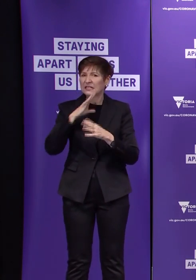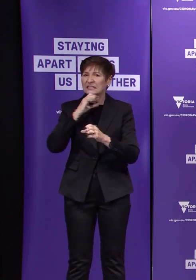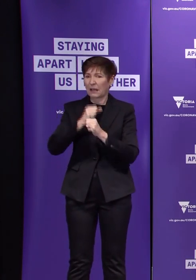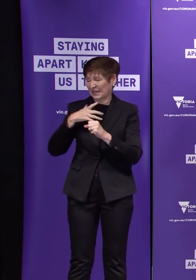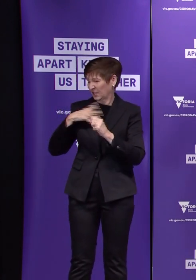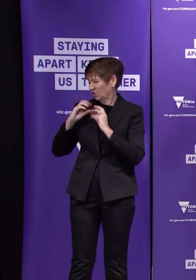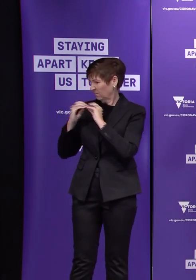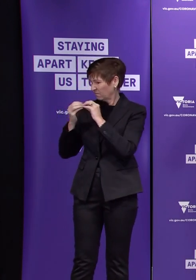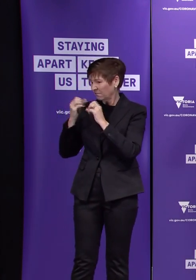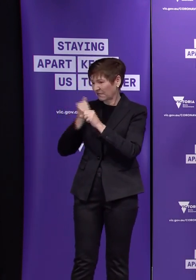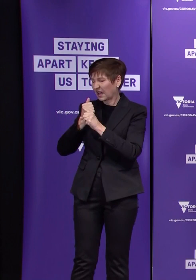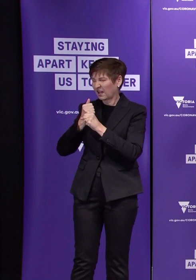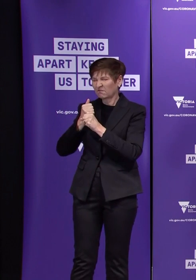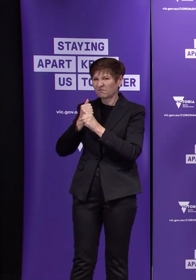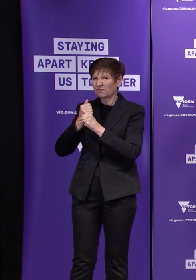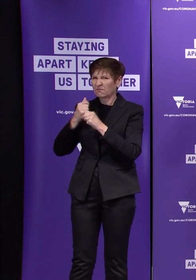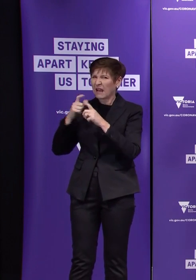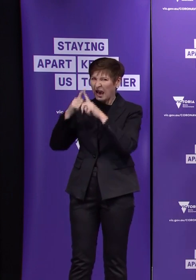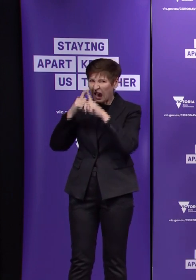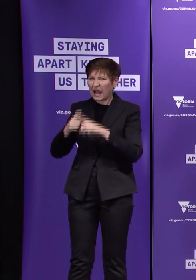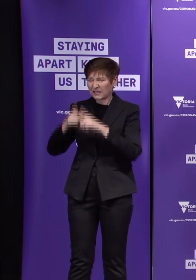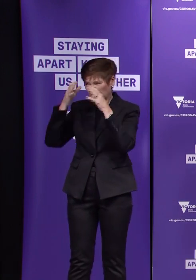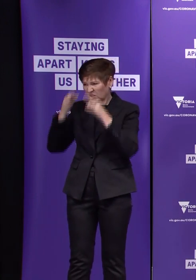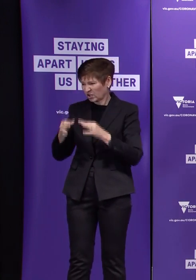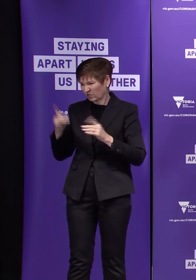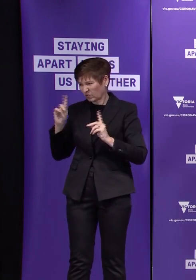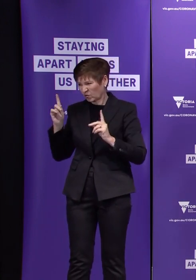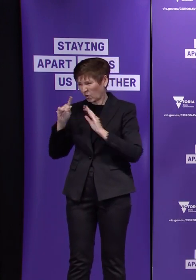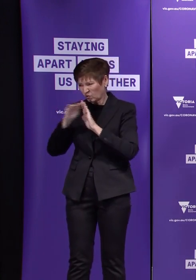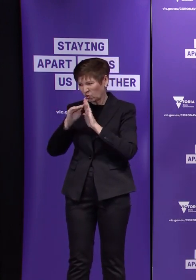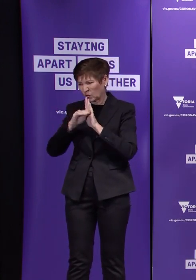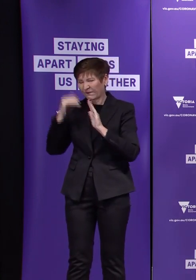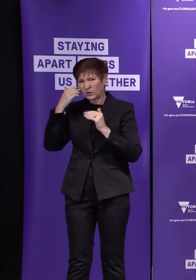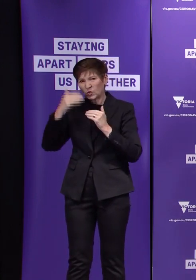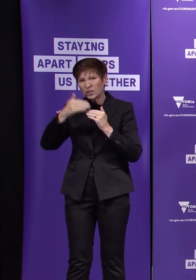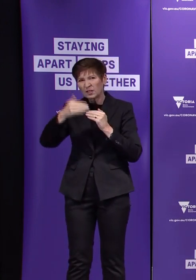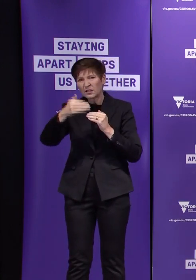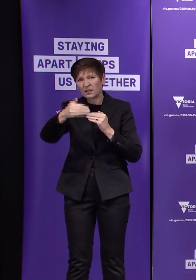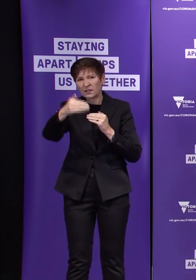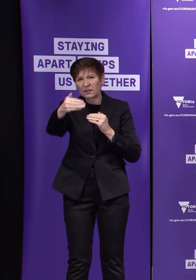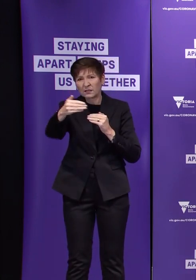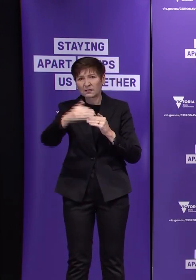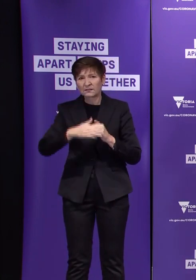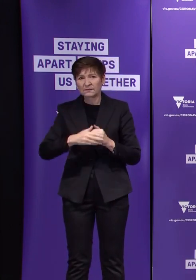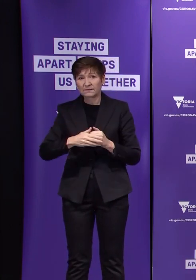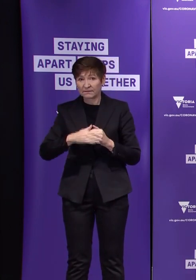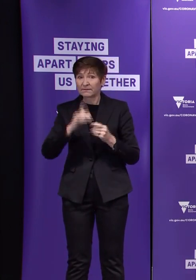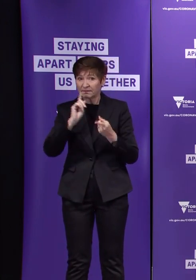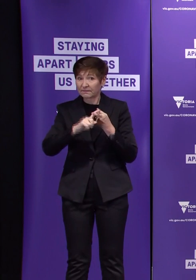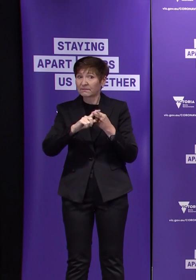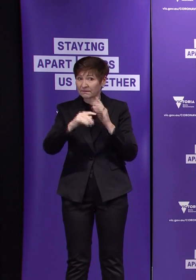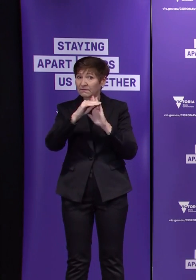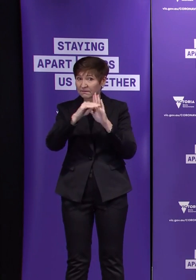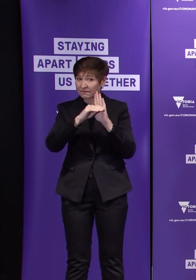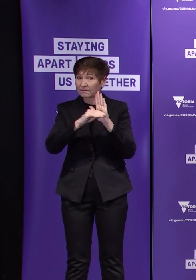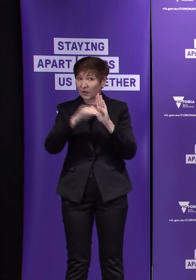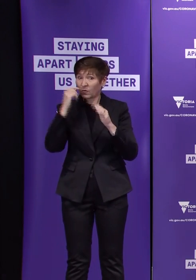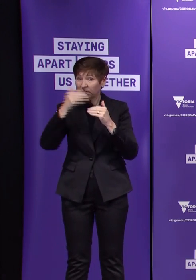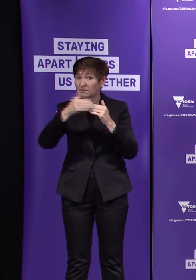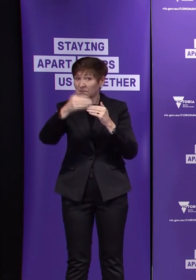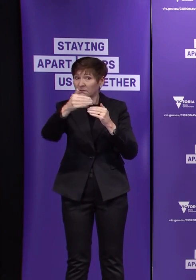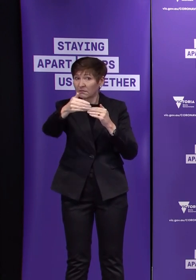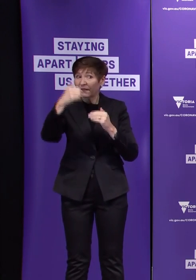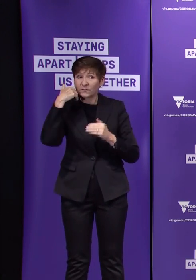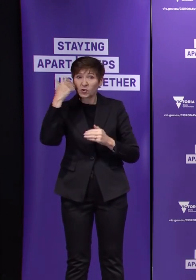us, to make sure that these months and years ahead are all about jobs, skills, strength, and